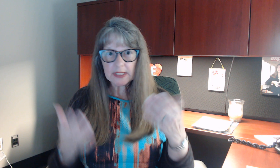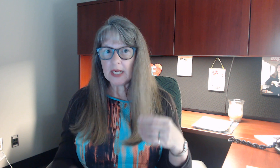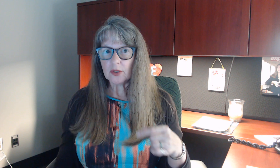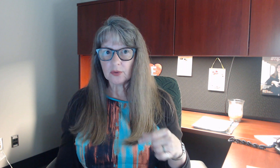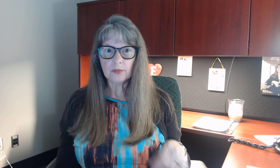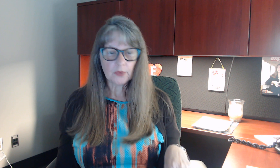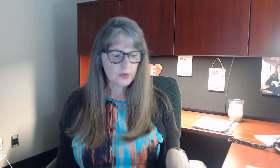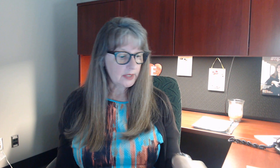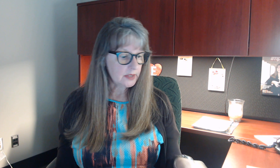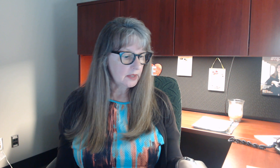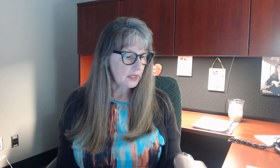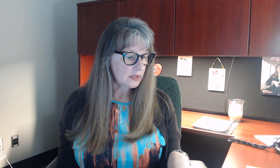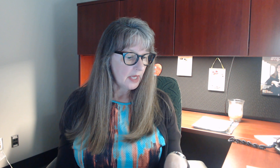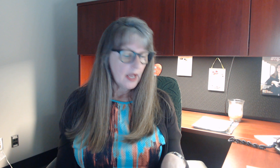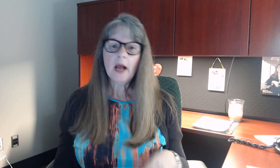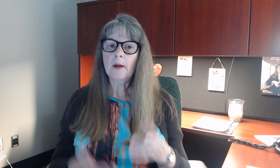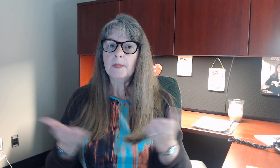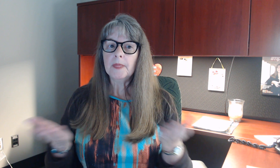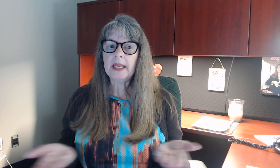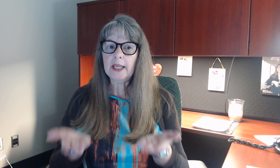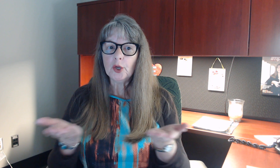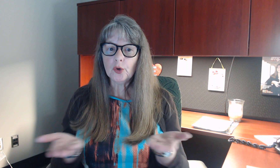stand, or those kinds of things. Here,